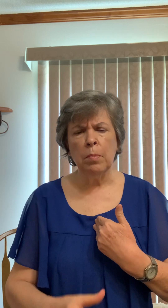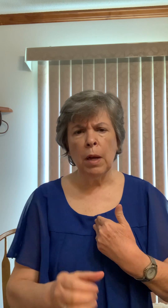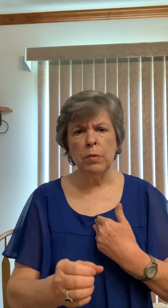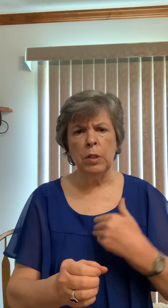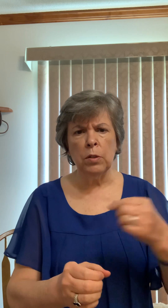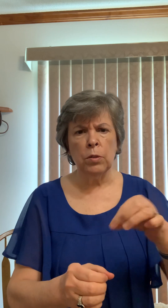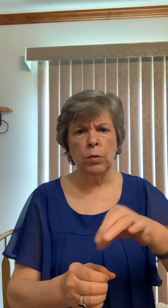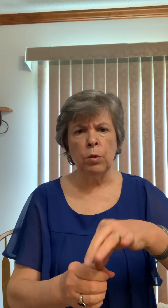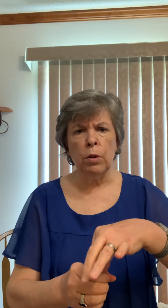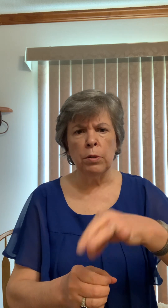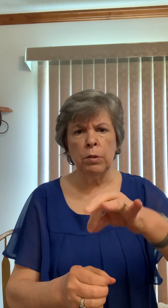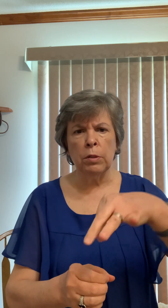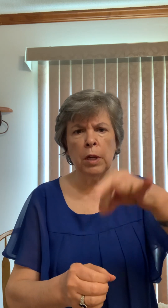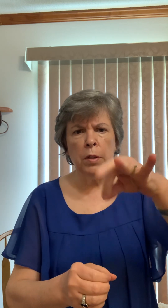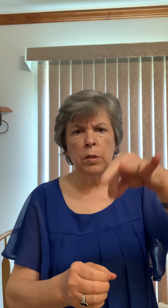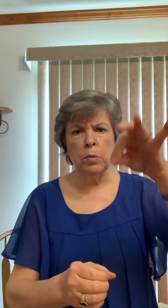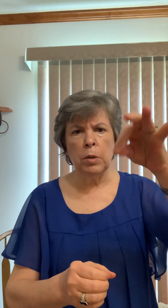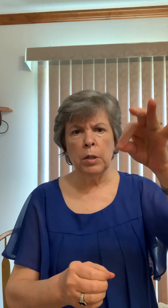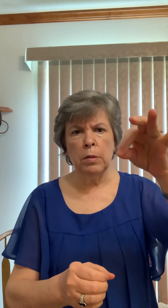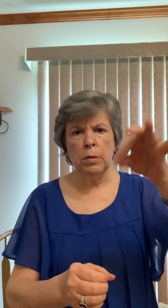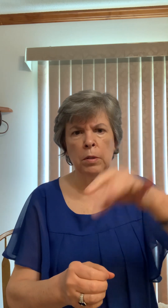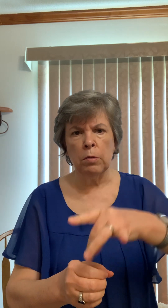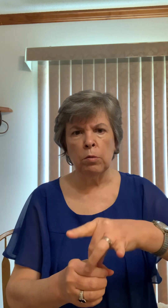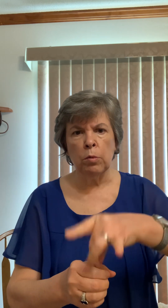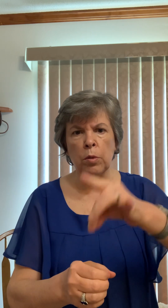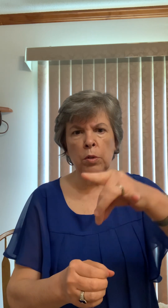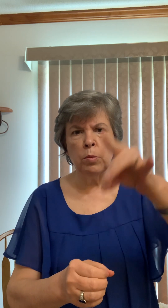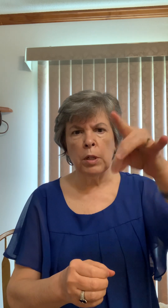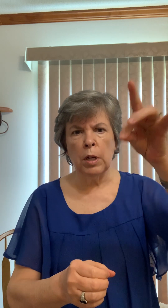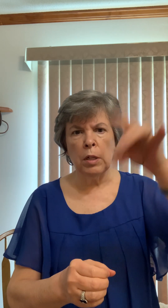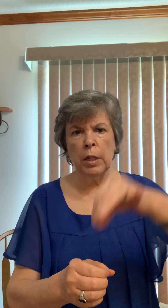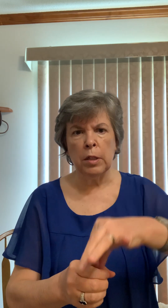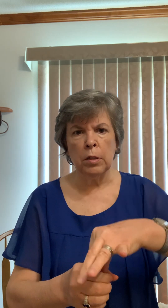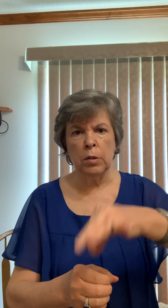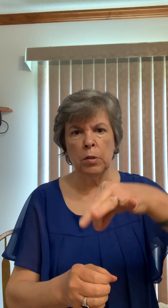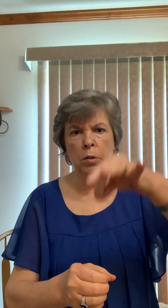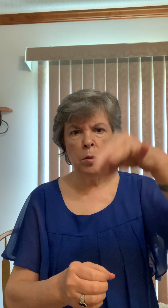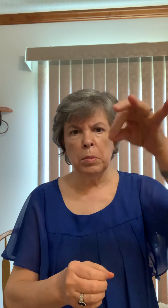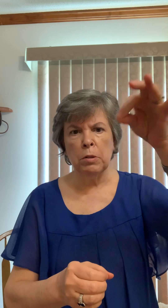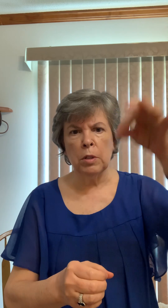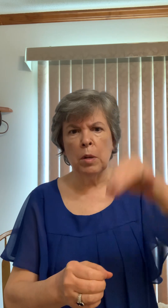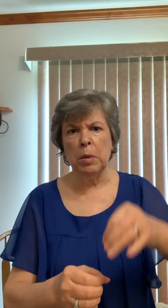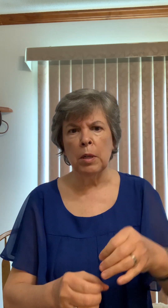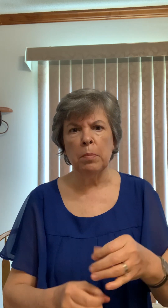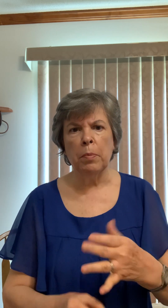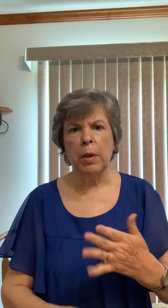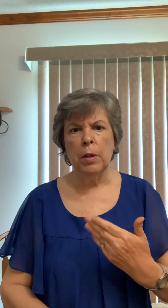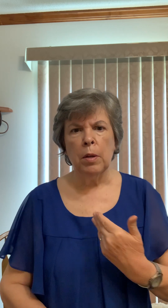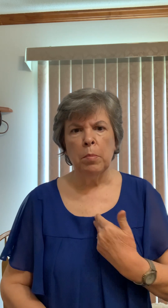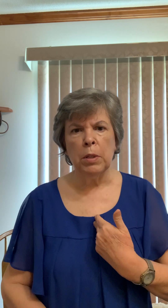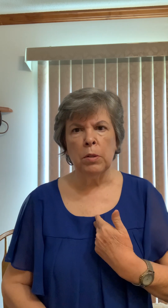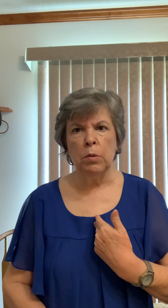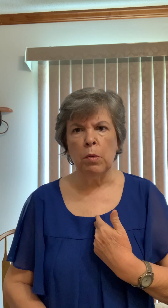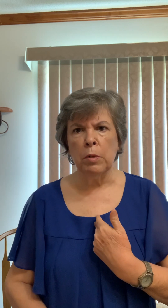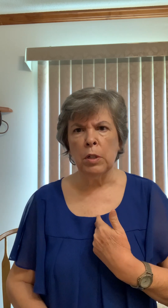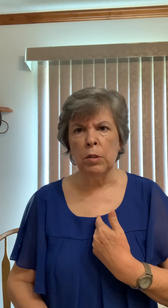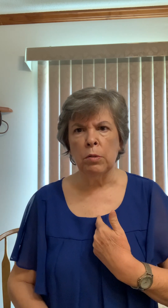I've seen soul also done this way, or this way, kind of like a spirit coming up. This is what we're going to do,